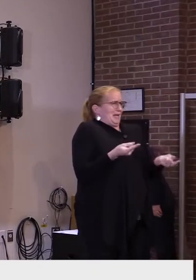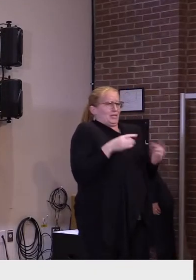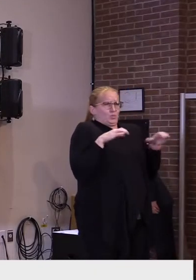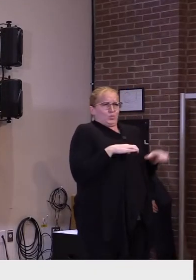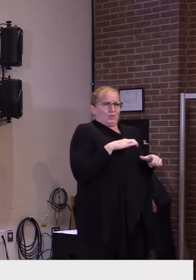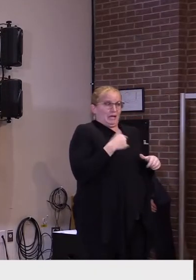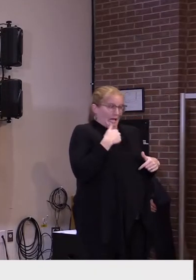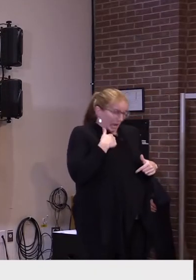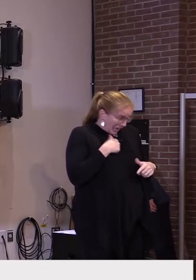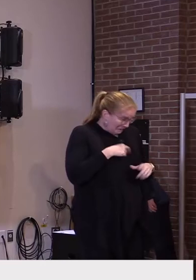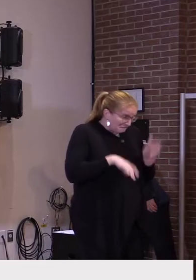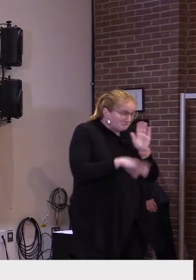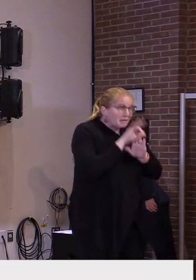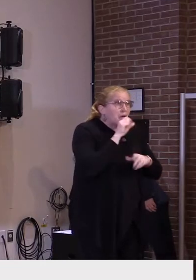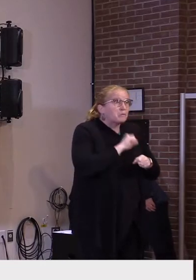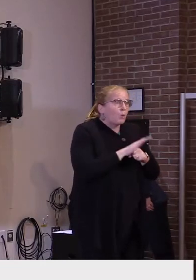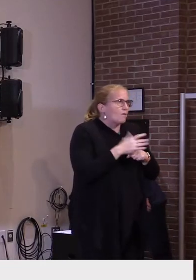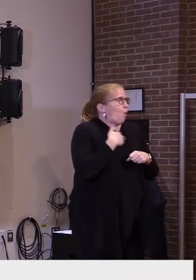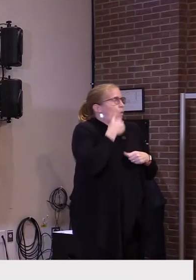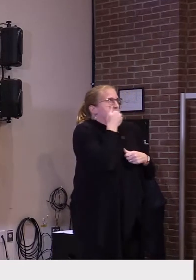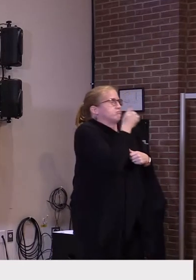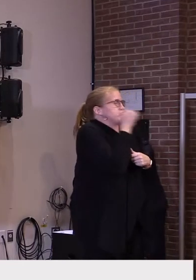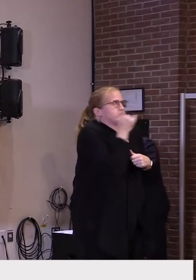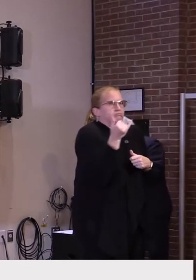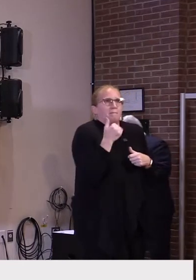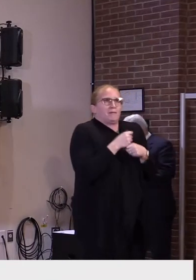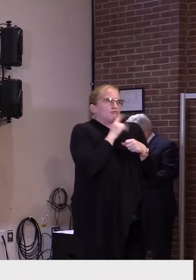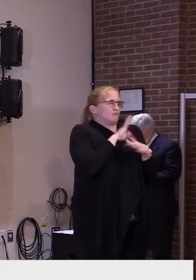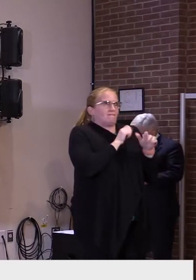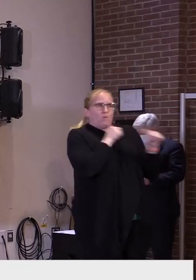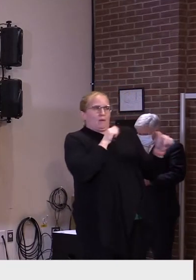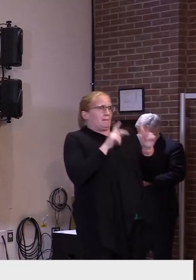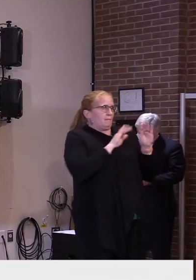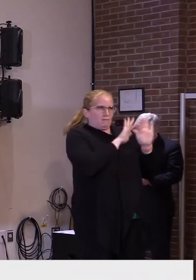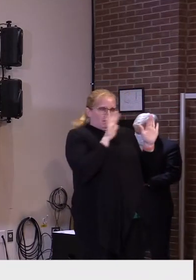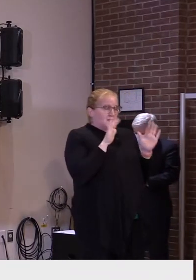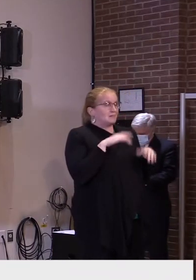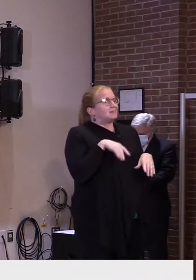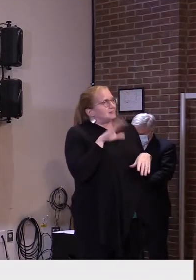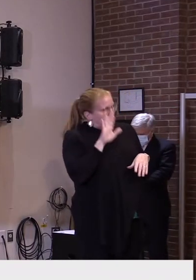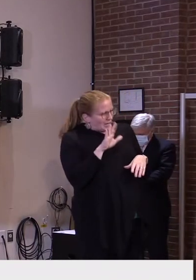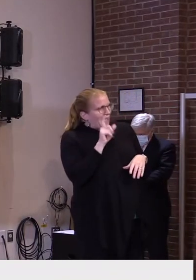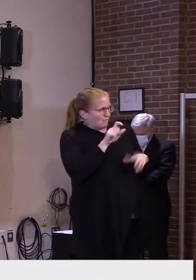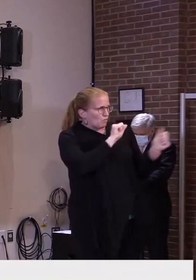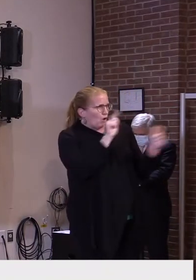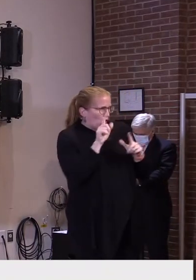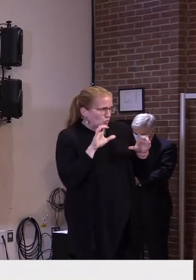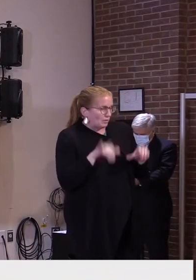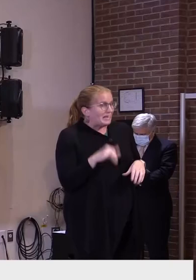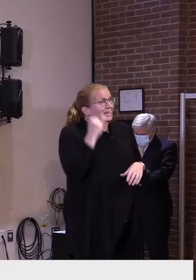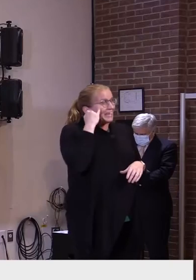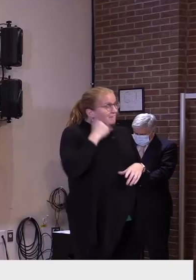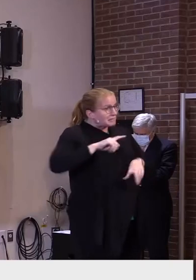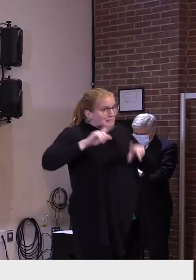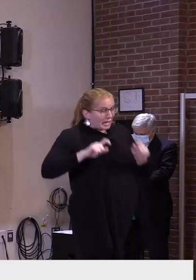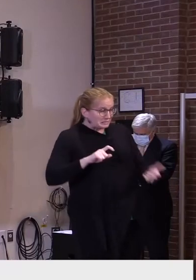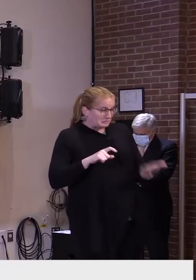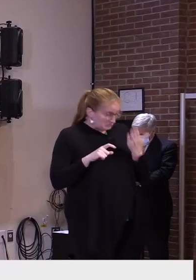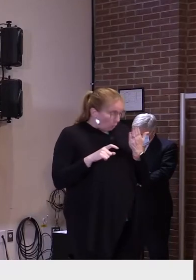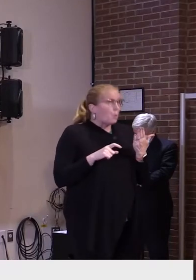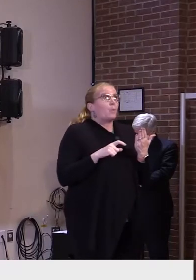you test positive, take the following actions. Immediately begin isolating at home, away from